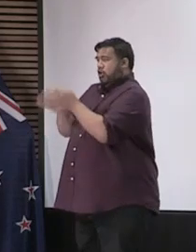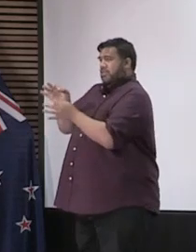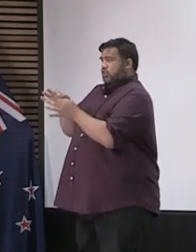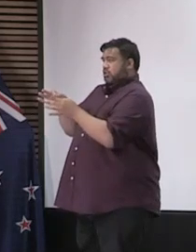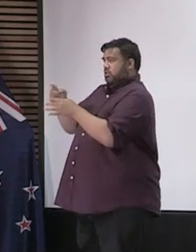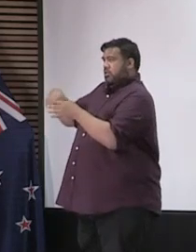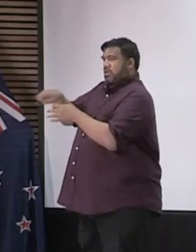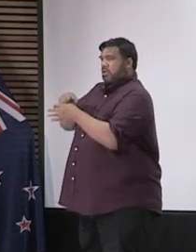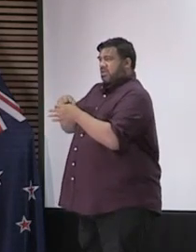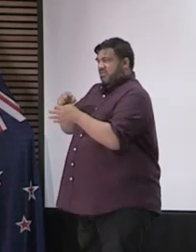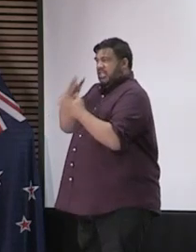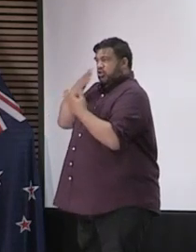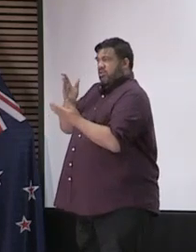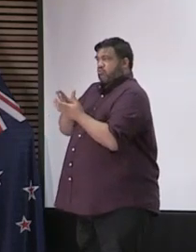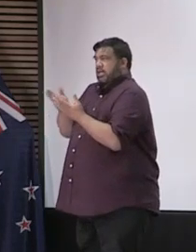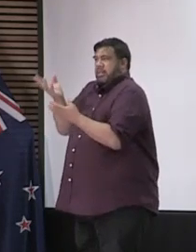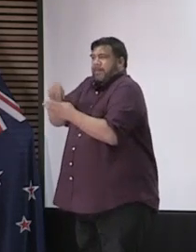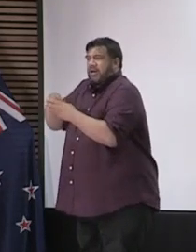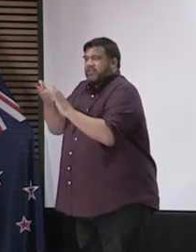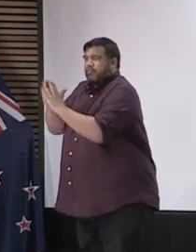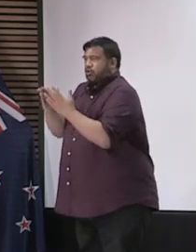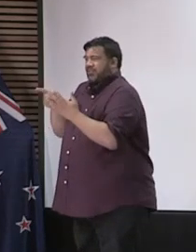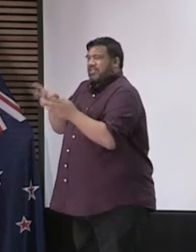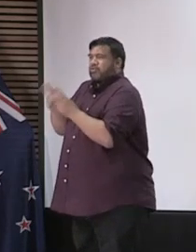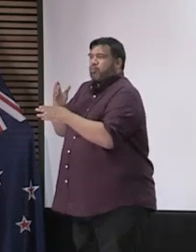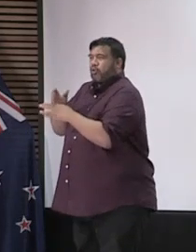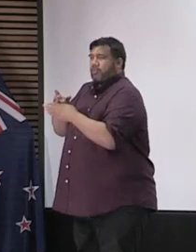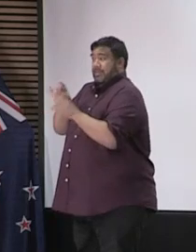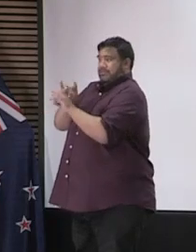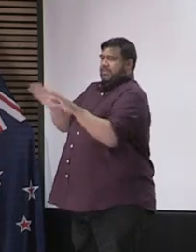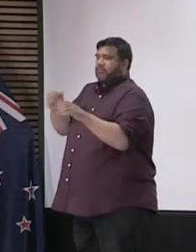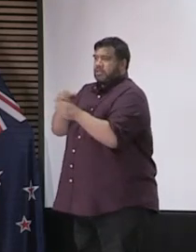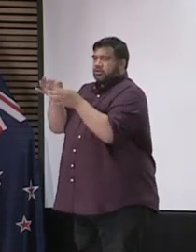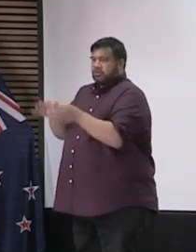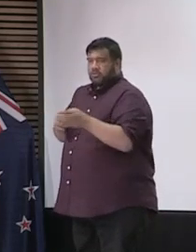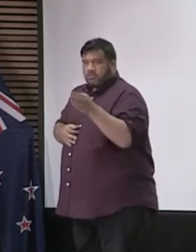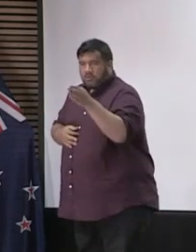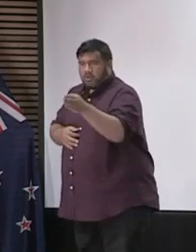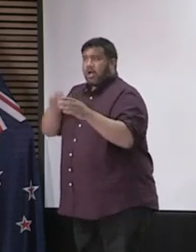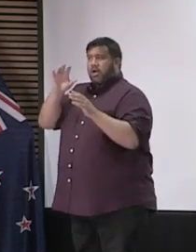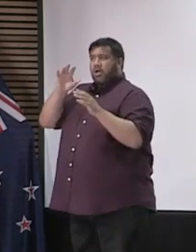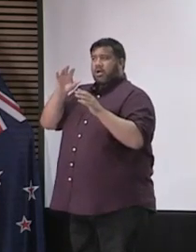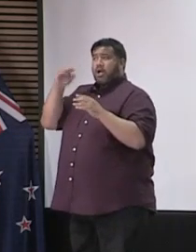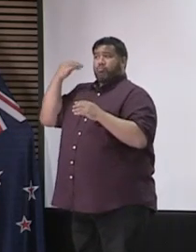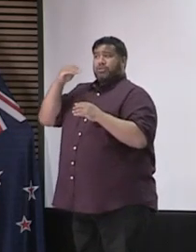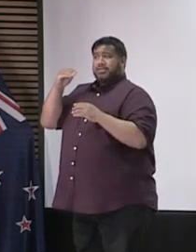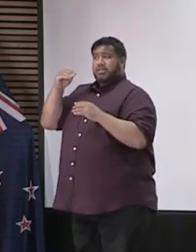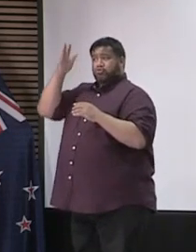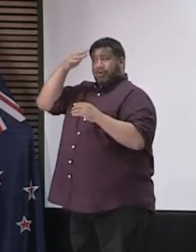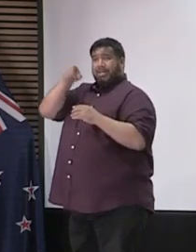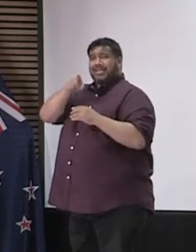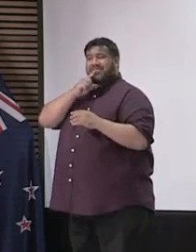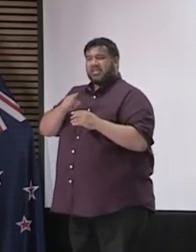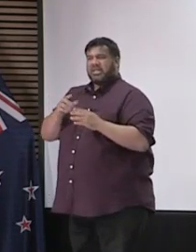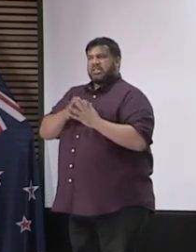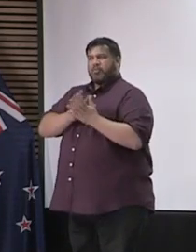of the community as well, so it has a different lens to it. Do you see any merit in President Trump's reasons for suspending WHO funding? He basically said that they were